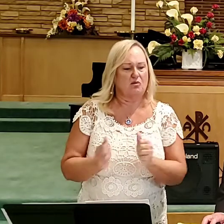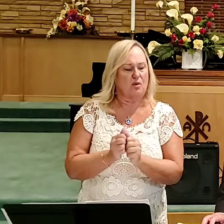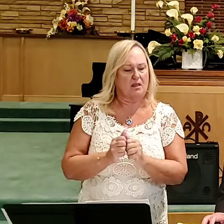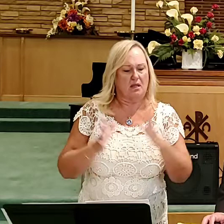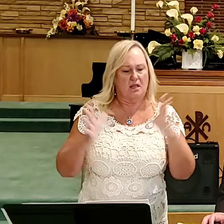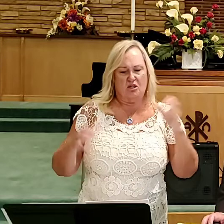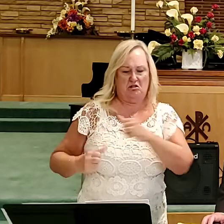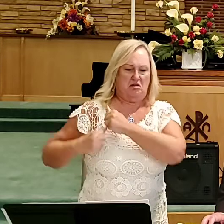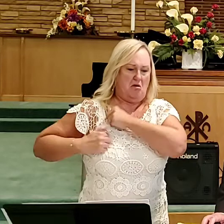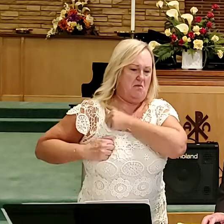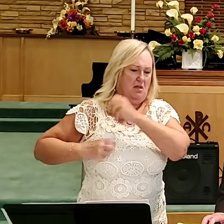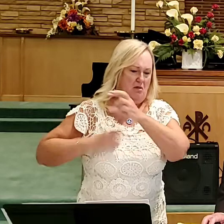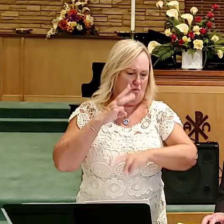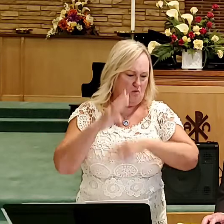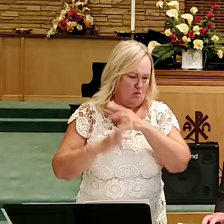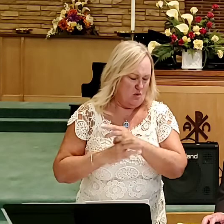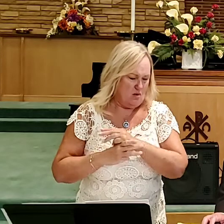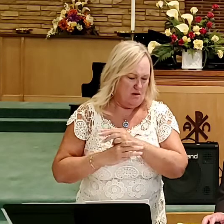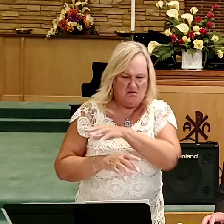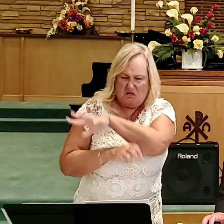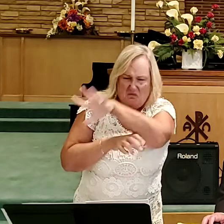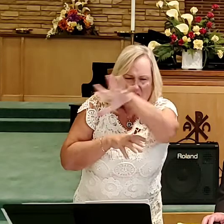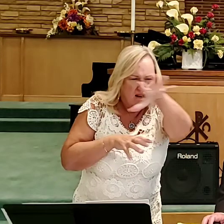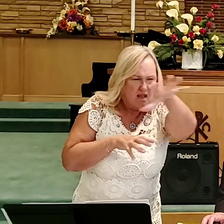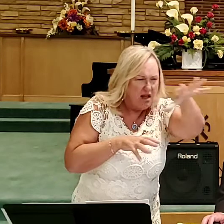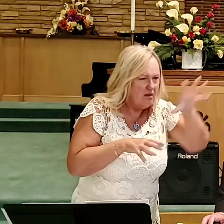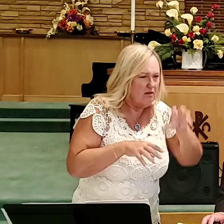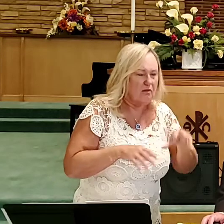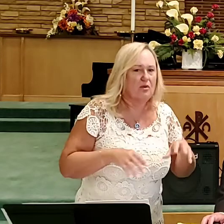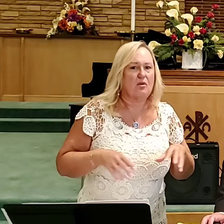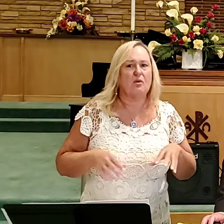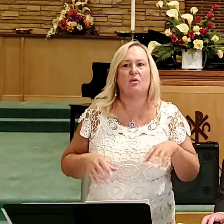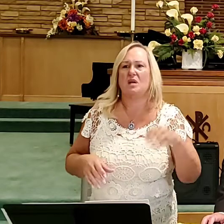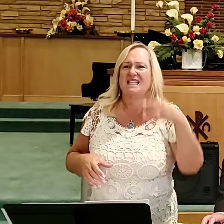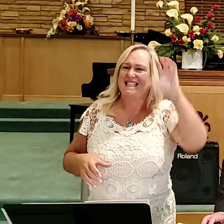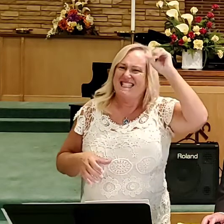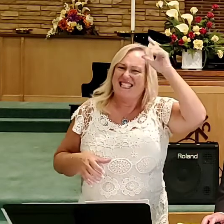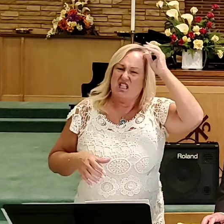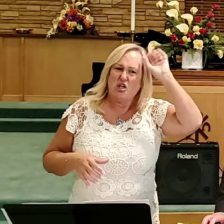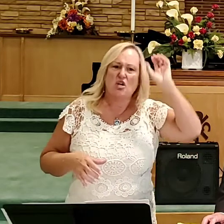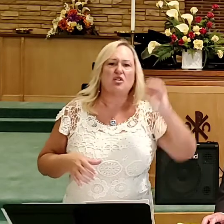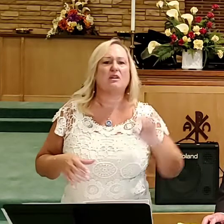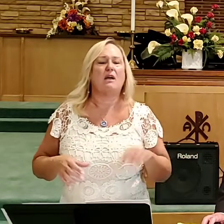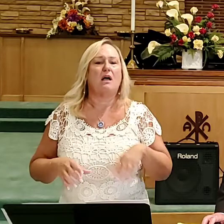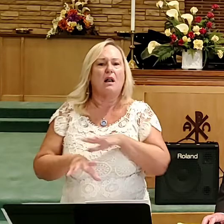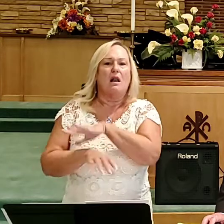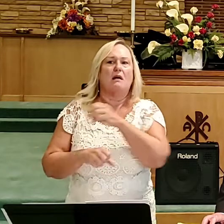largest army in the world, spread out over Caesar's far-flung empire.